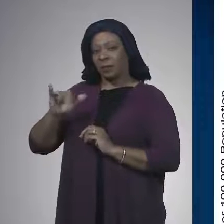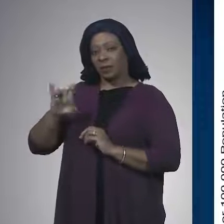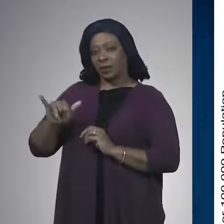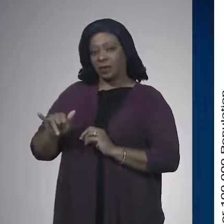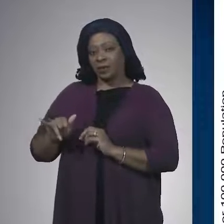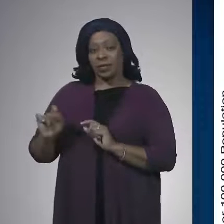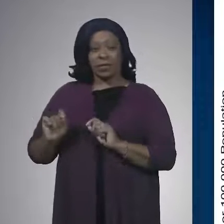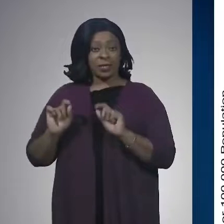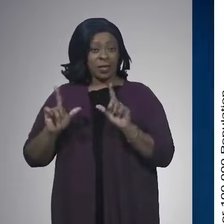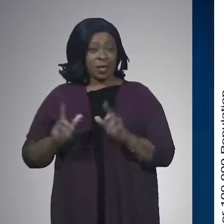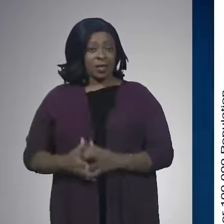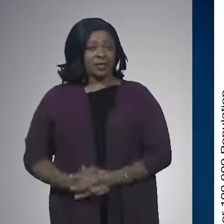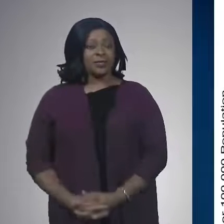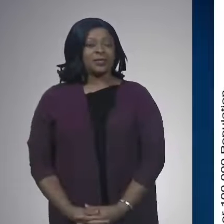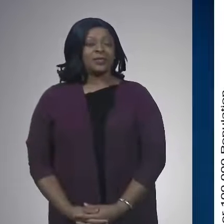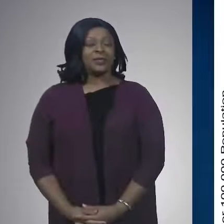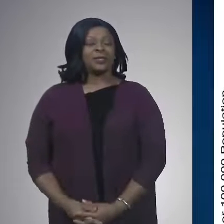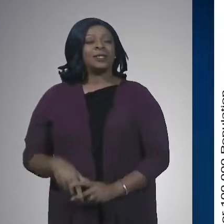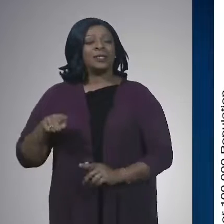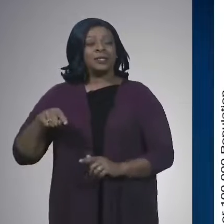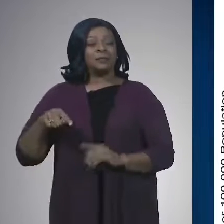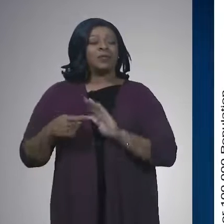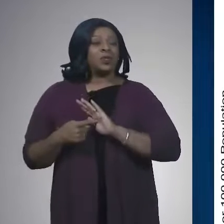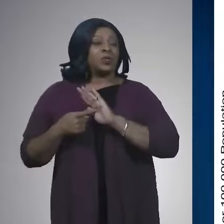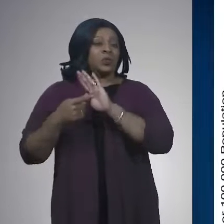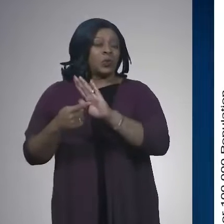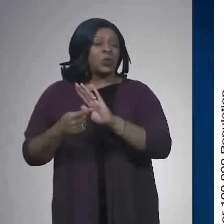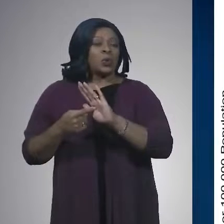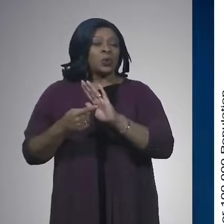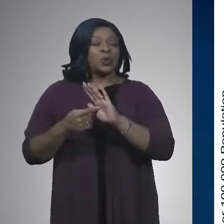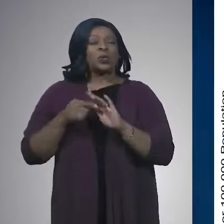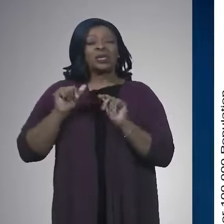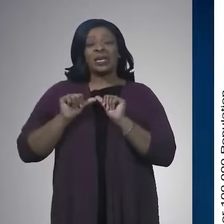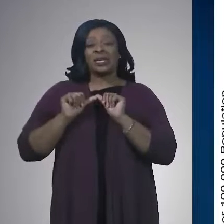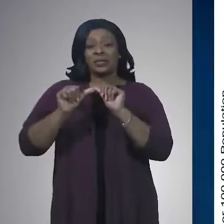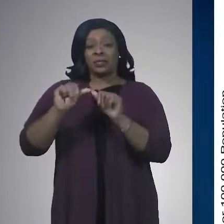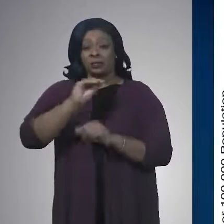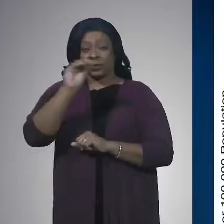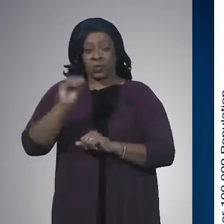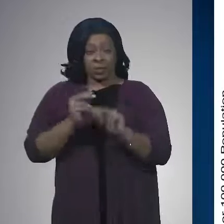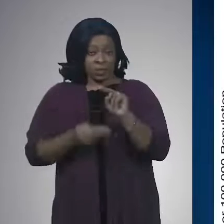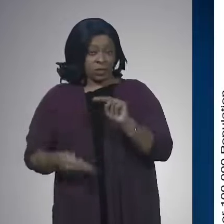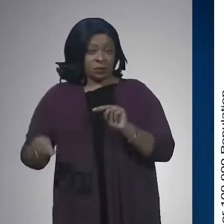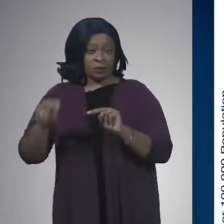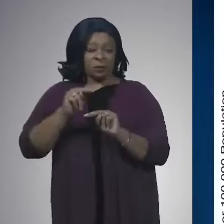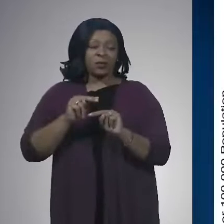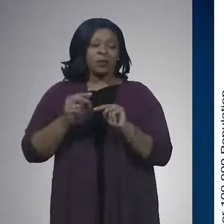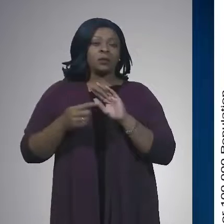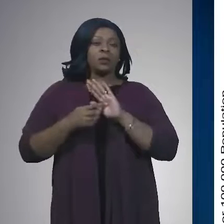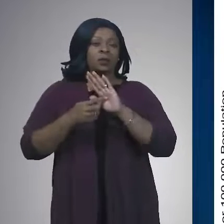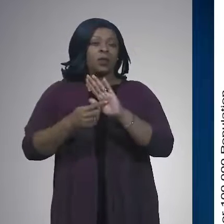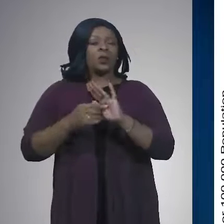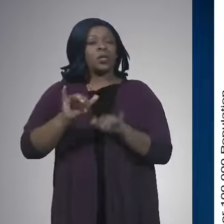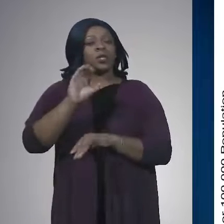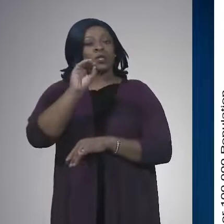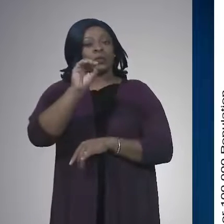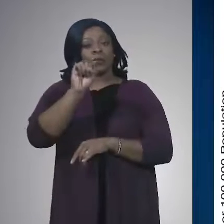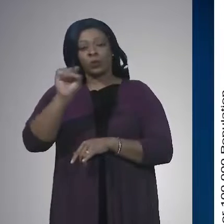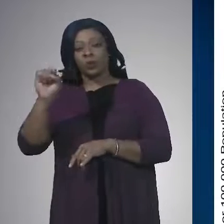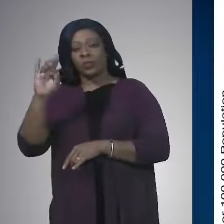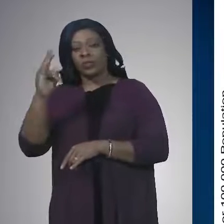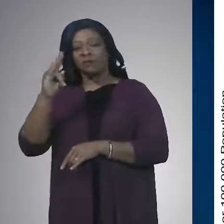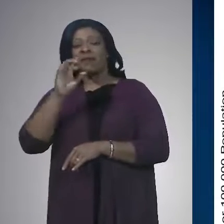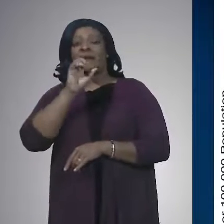slide. This slide shows that continued percentage increase just shows that 0 to 17